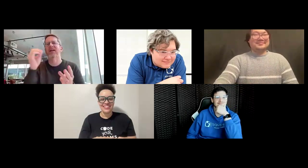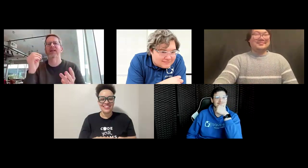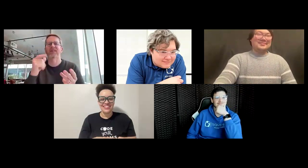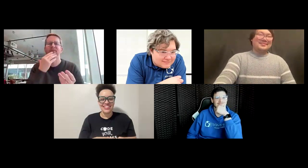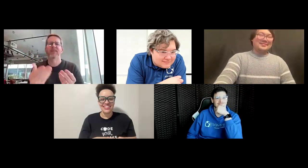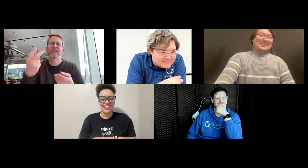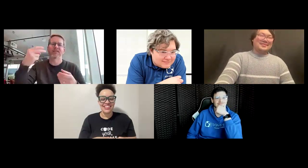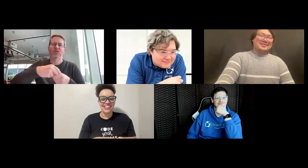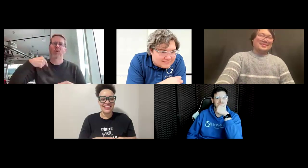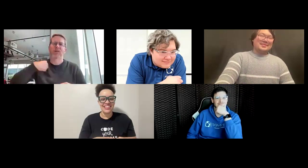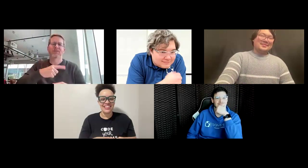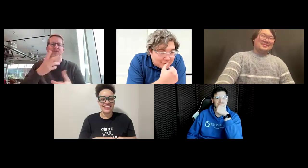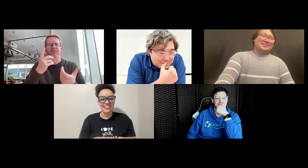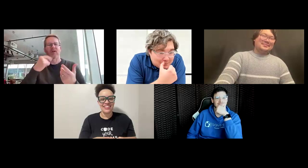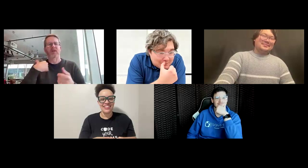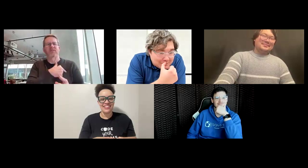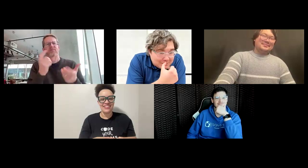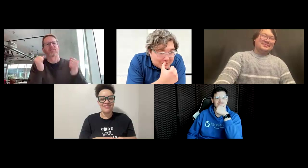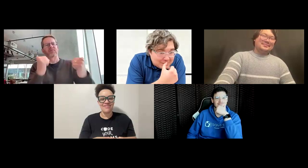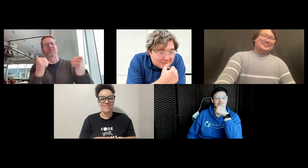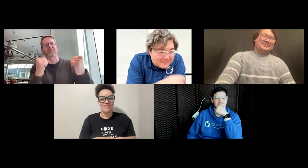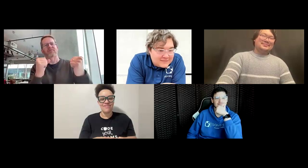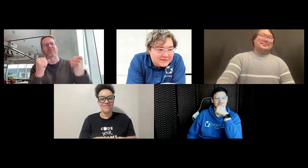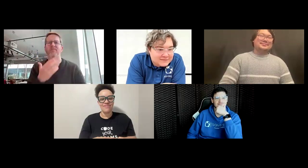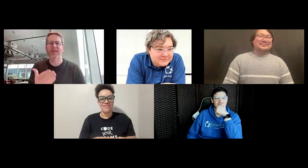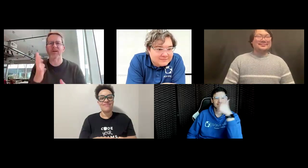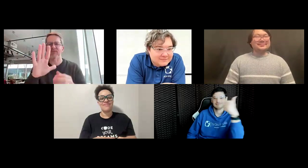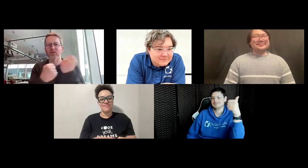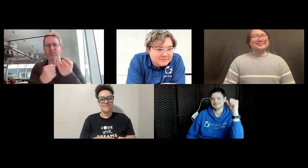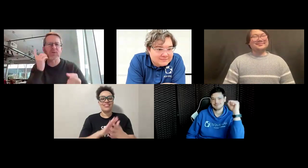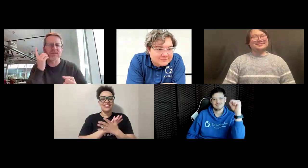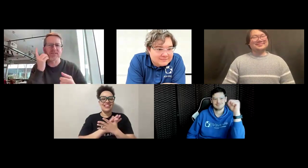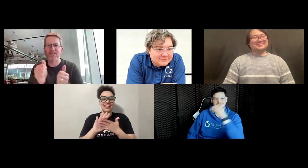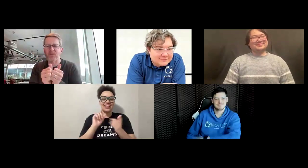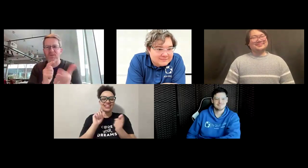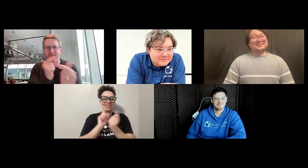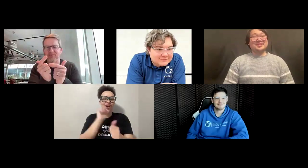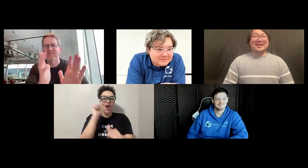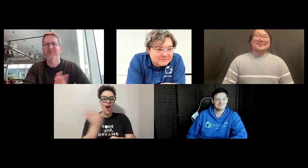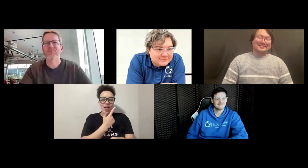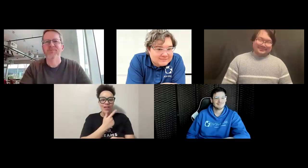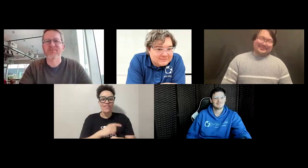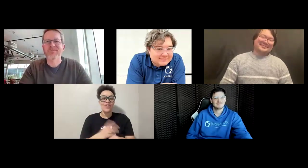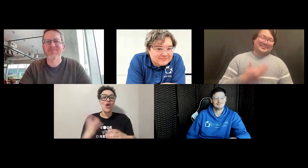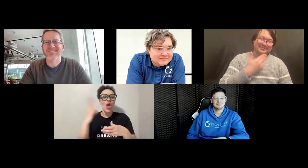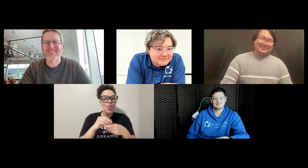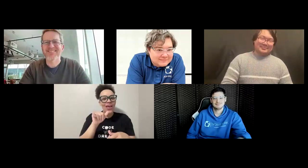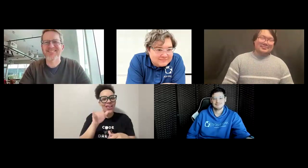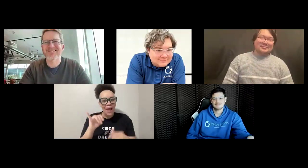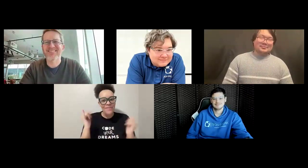Nicholas, Brian, and thanks again for joining us today. Um, thank you for your support, Destiny, as well.